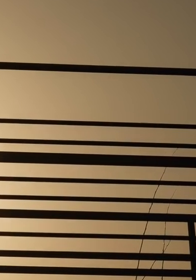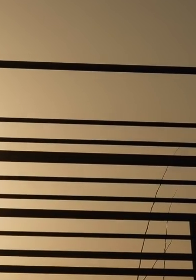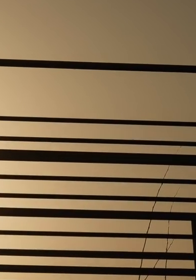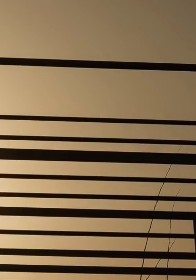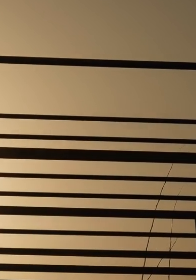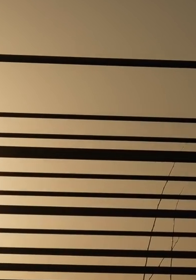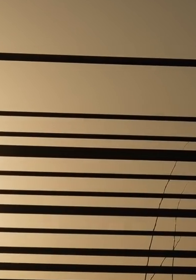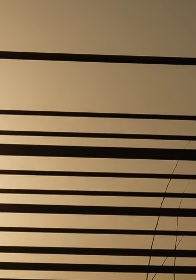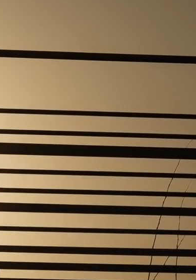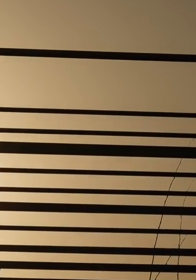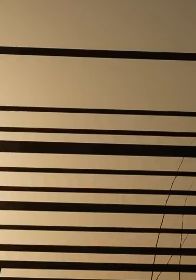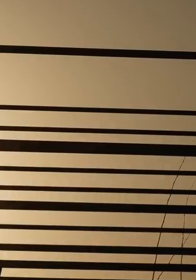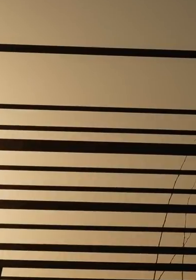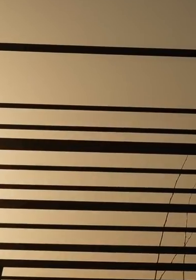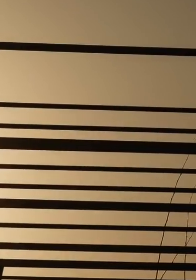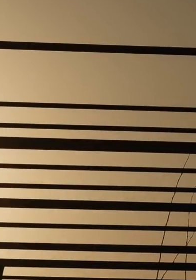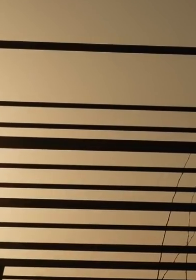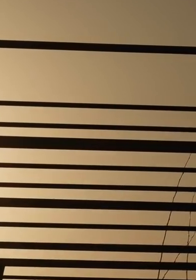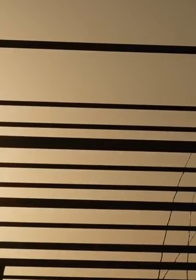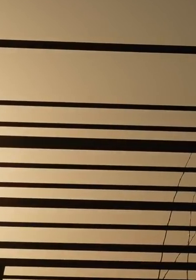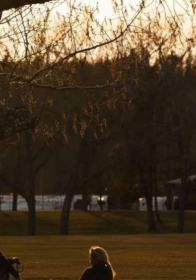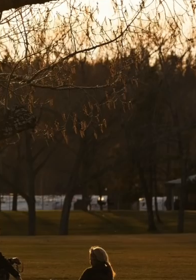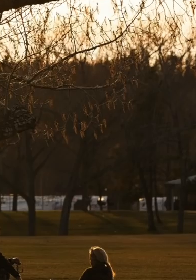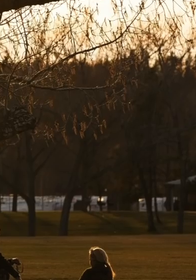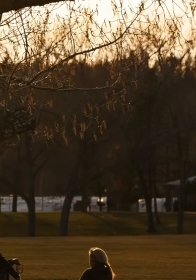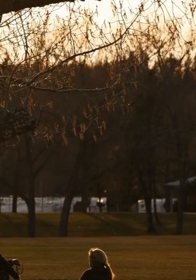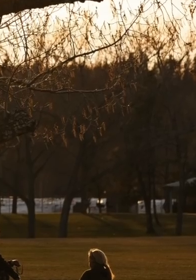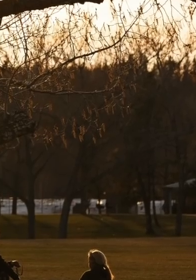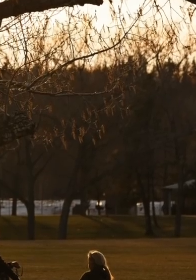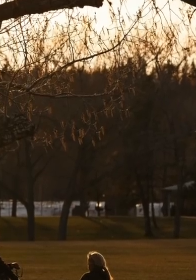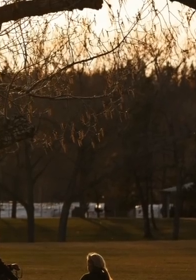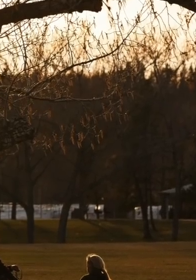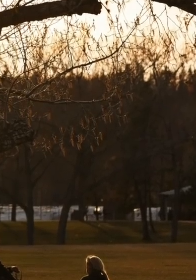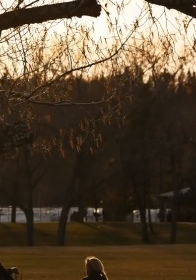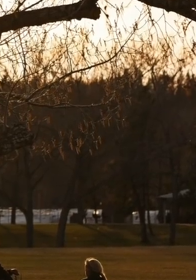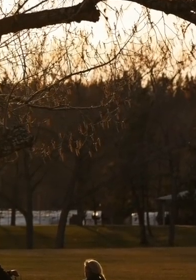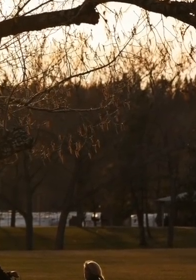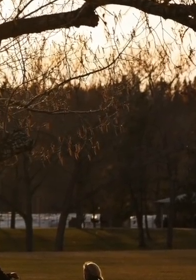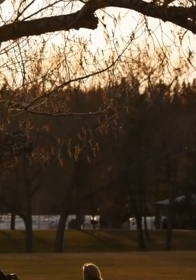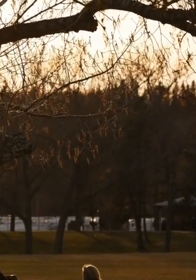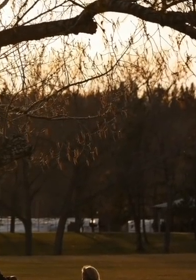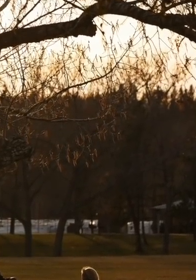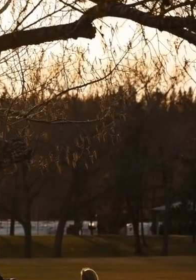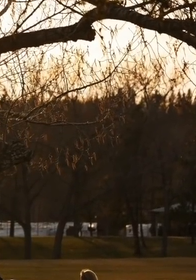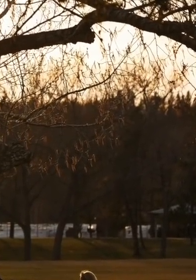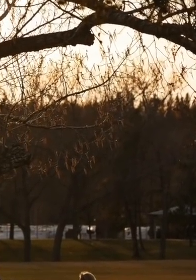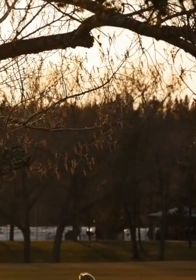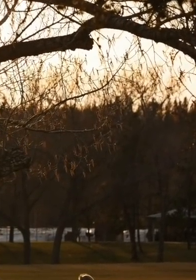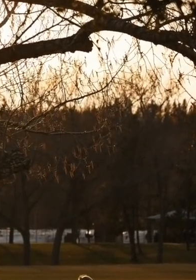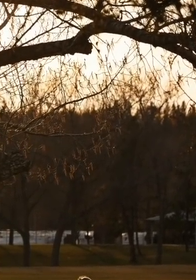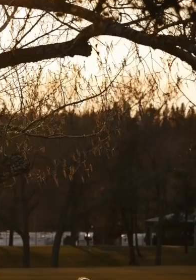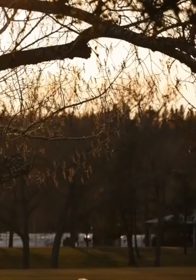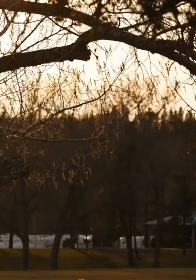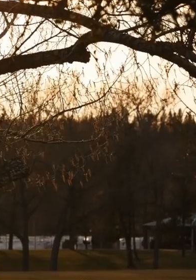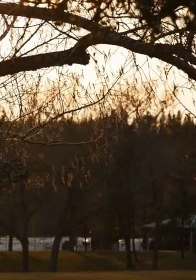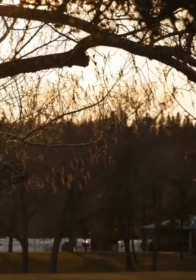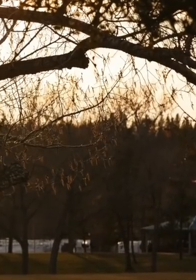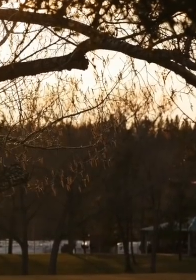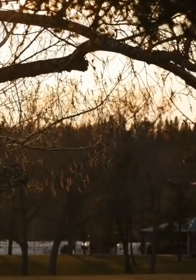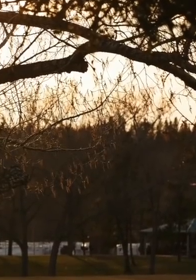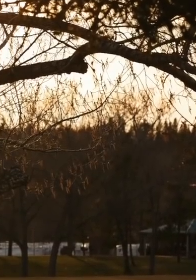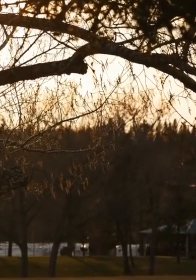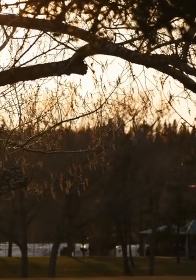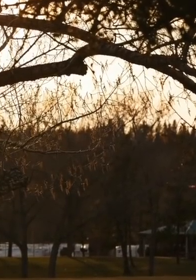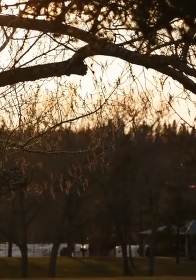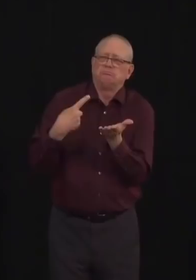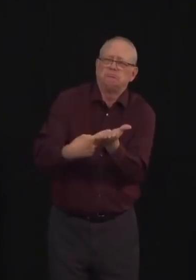members. As hard as it might seem, we need to talk openly and honestly about our issues and how they affect us. If you